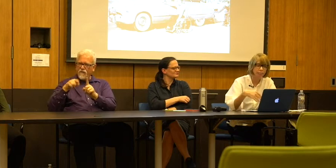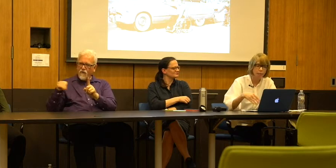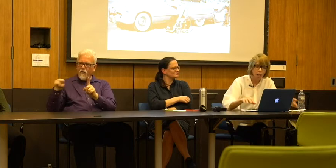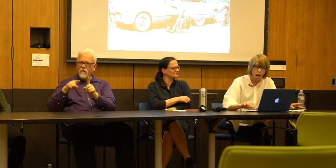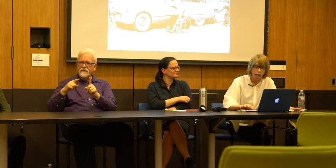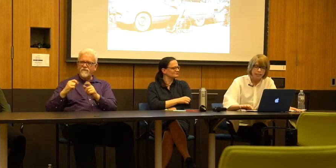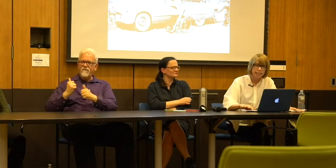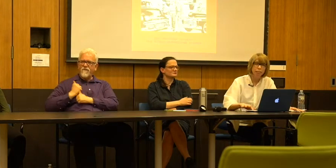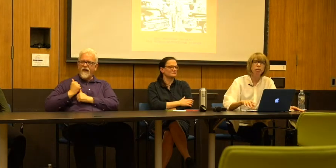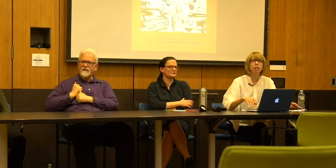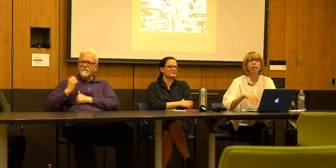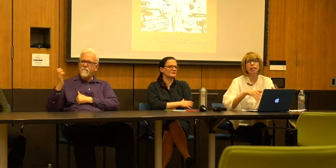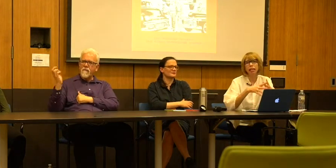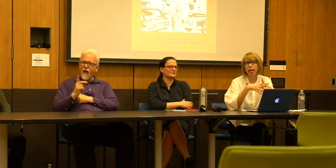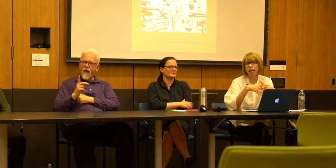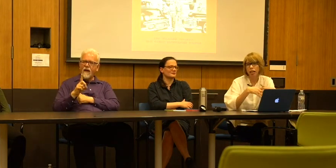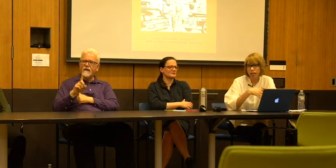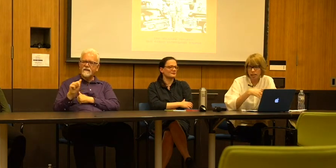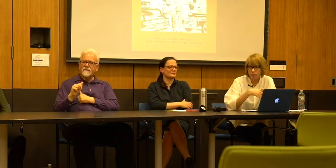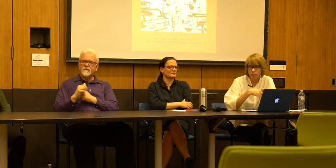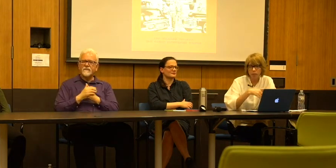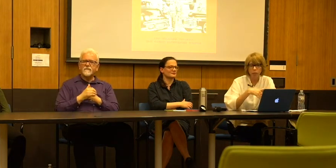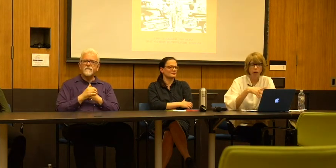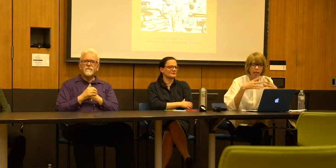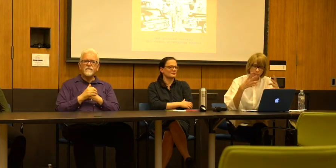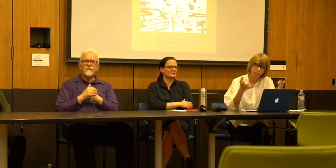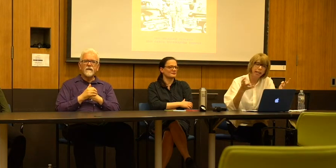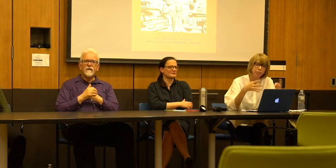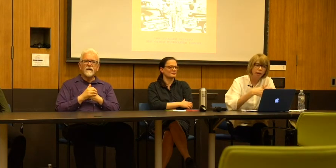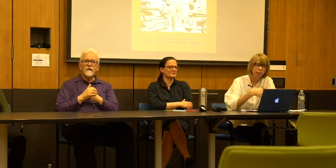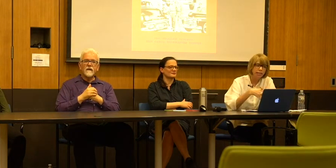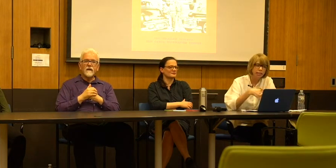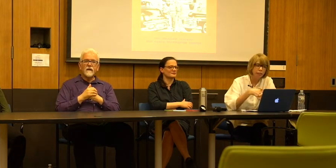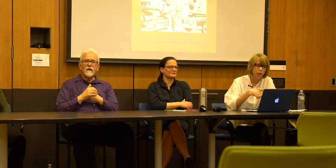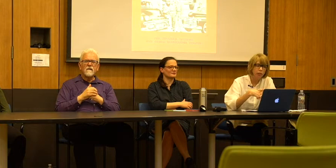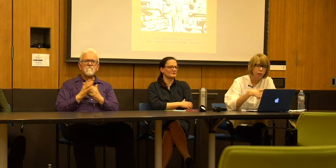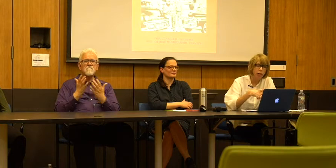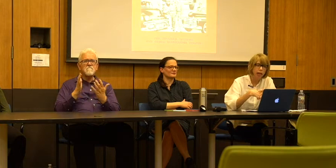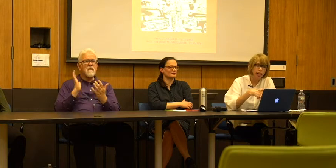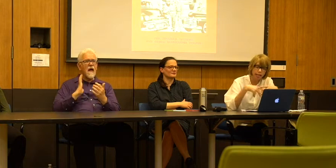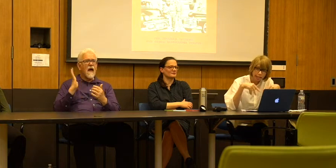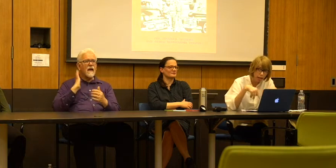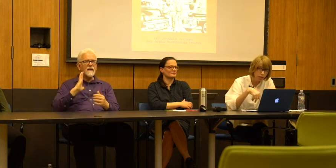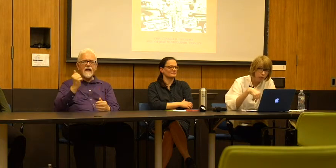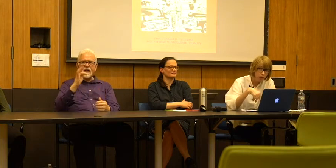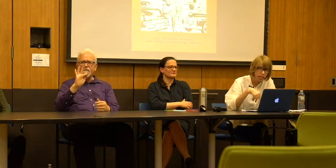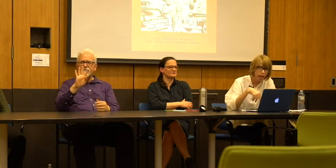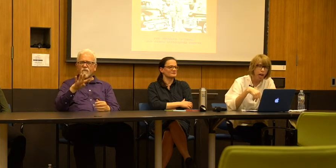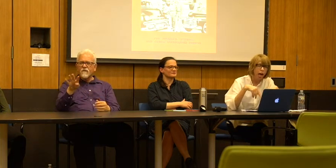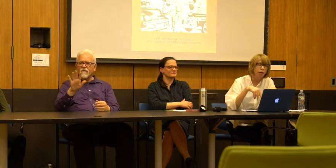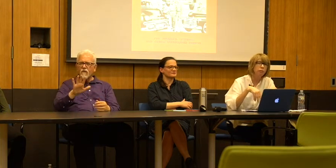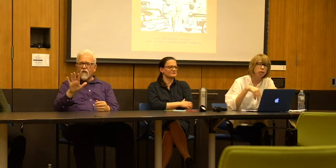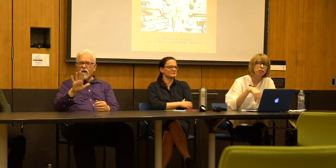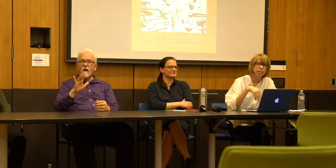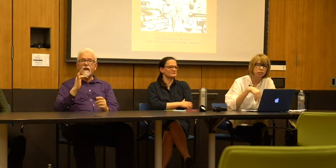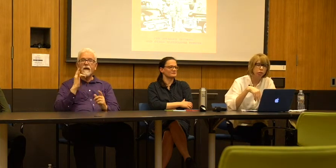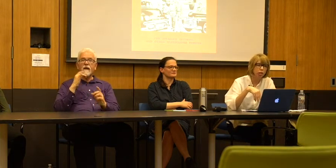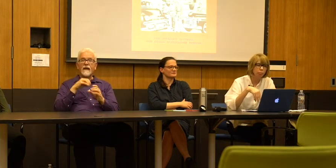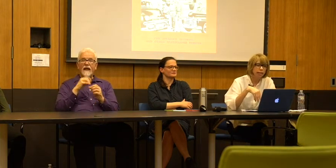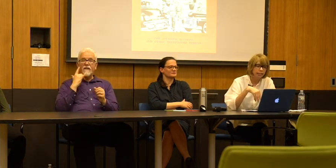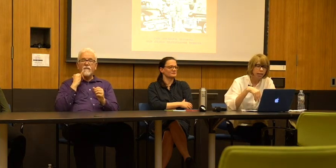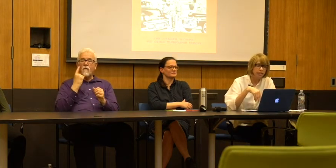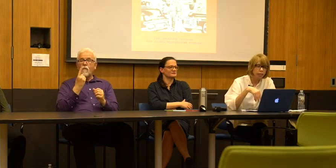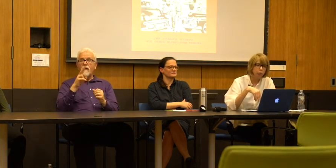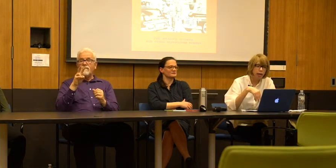veterans. Similarly, even back in about 1944, in California, a veterans